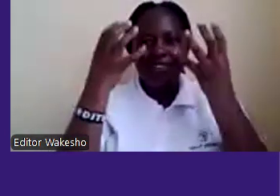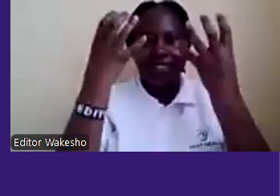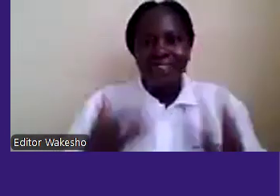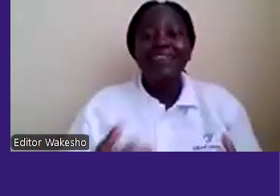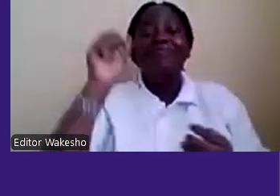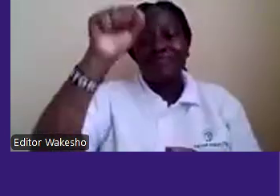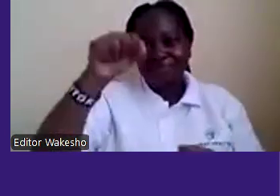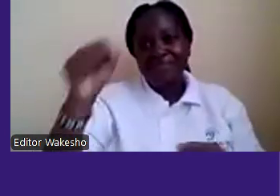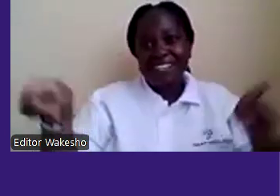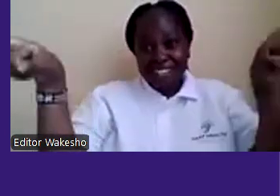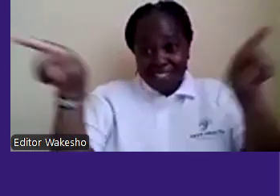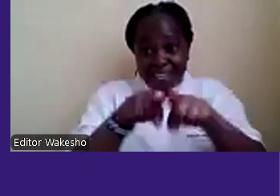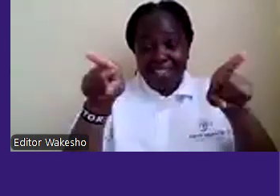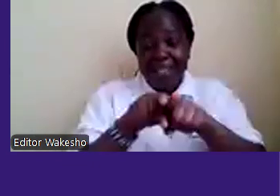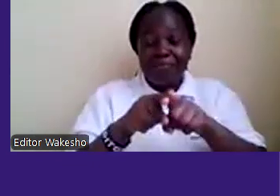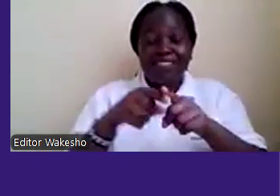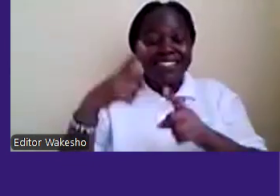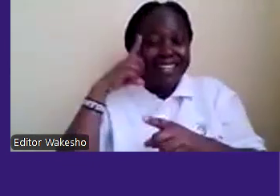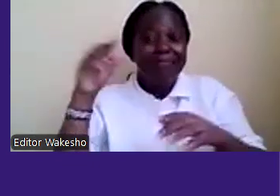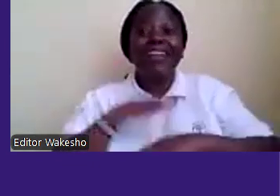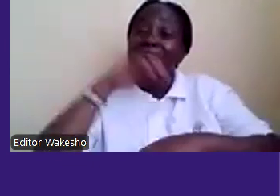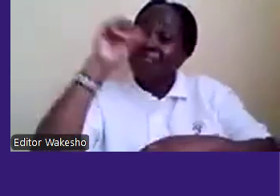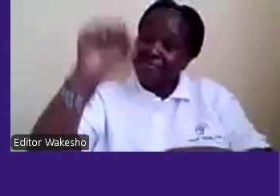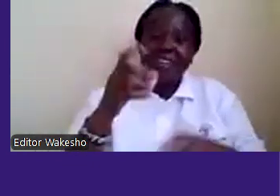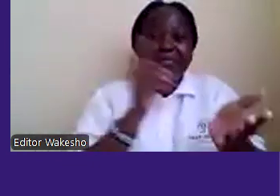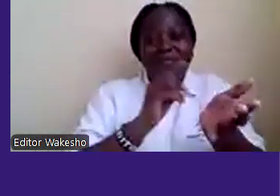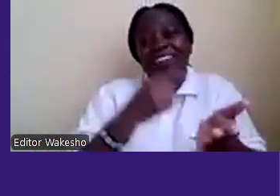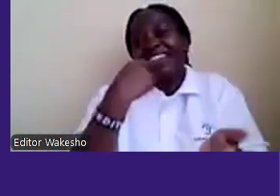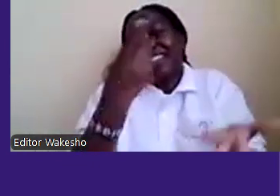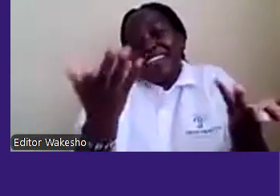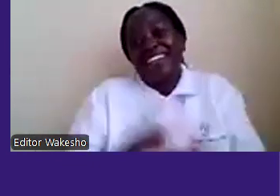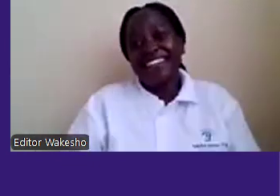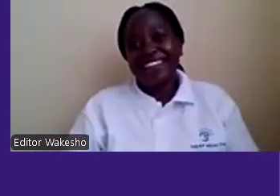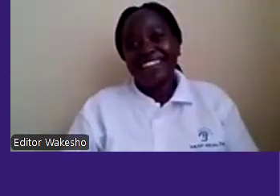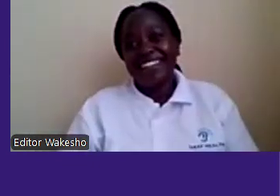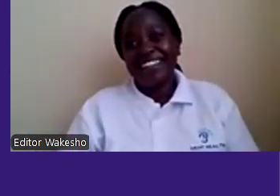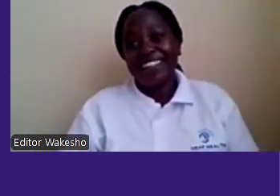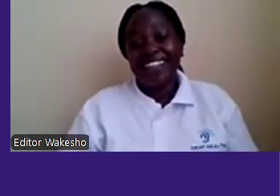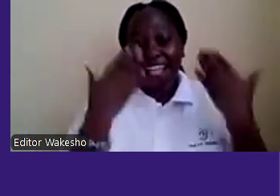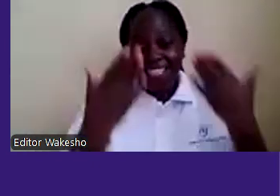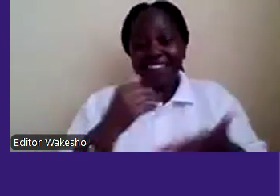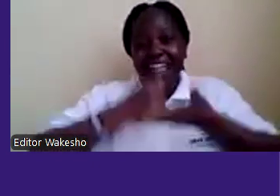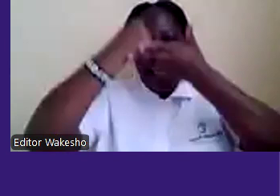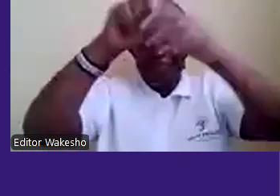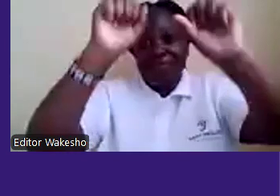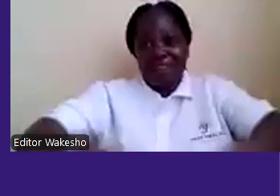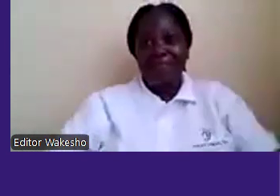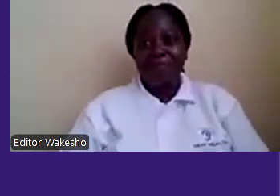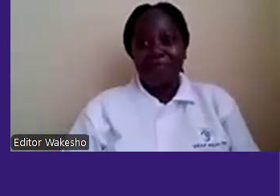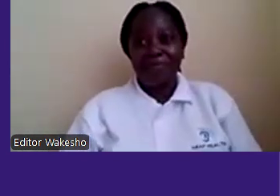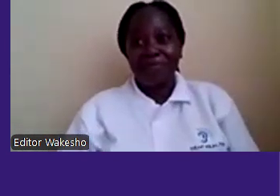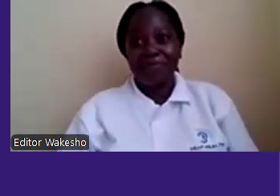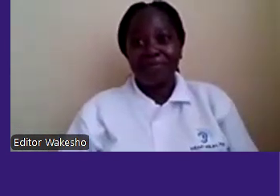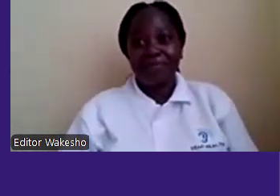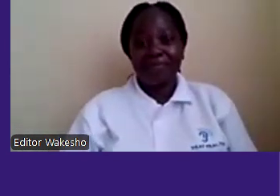techniques. So these are just some general principles that can be very helpful when it comes to the